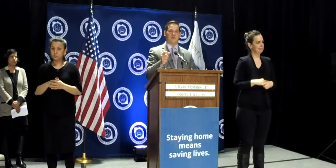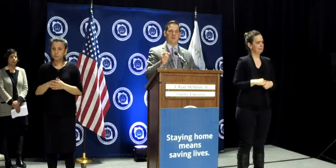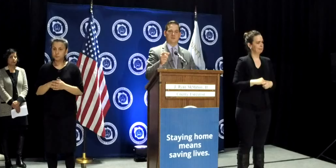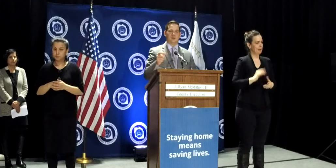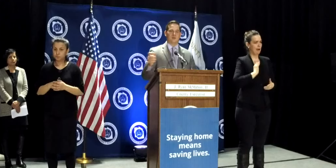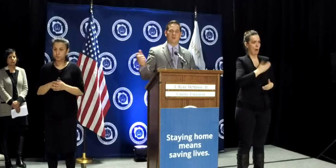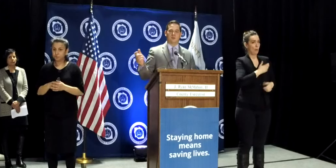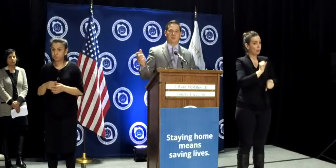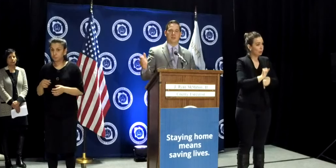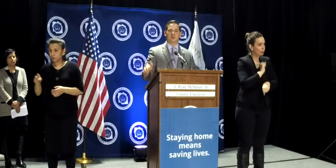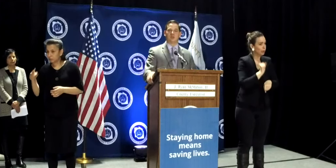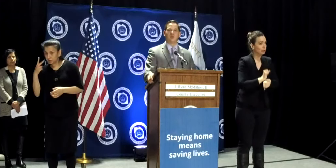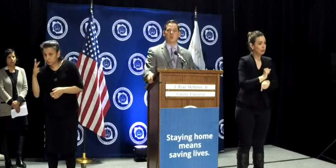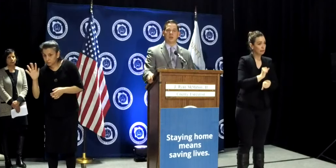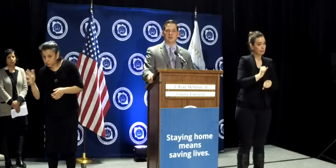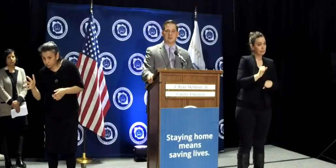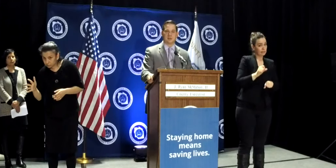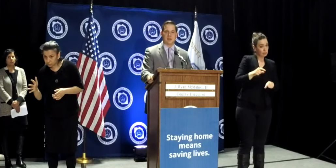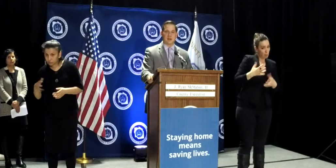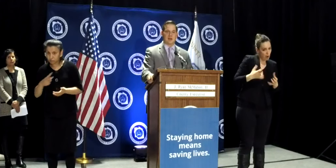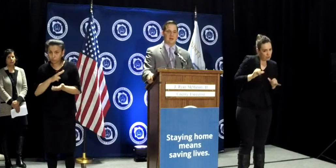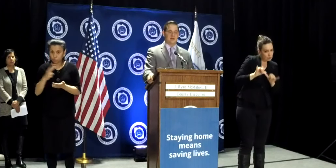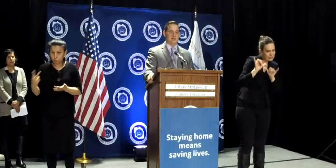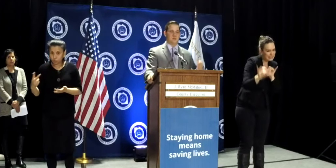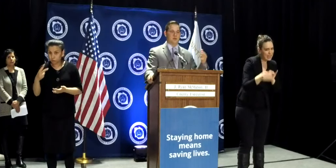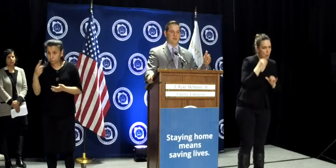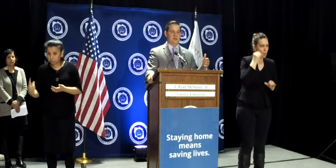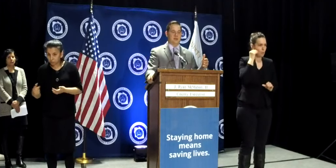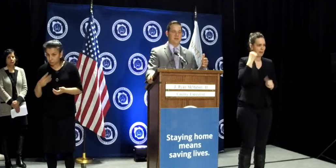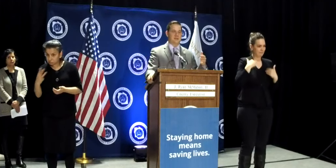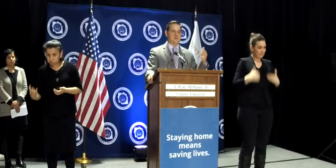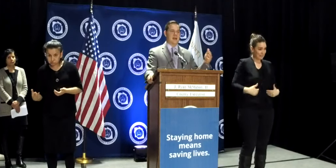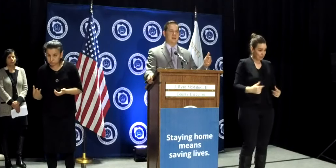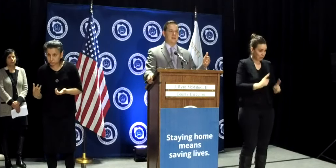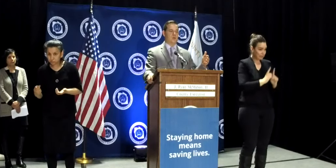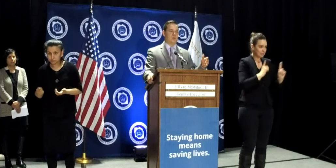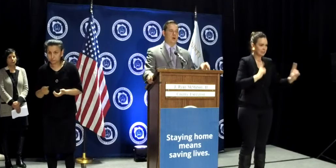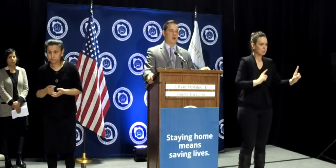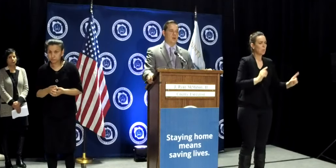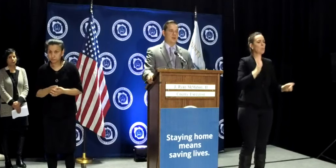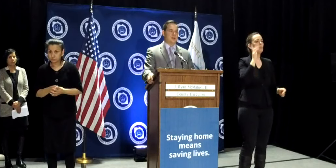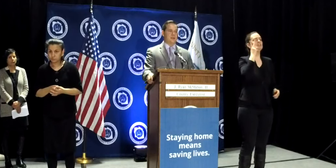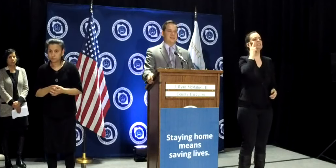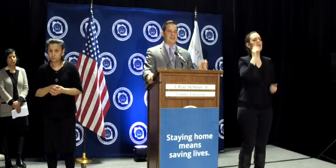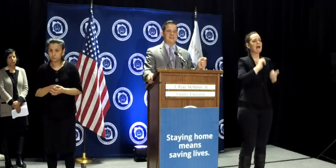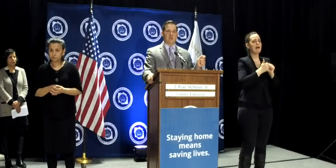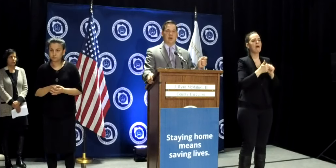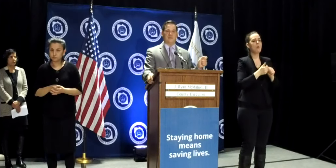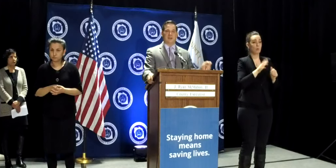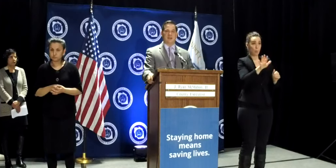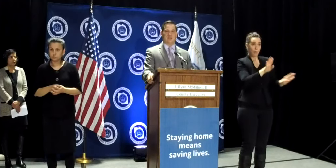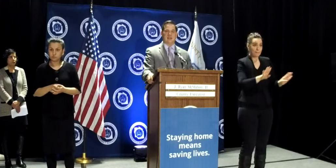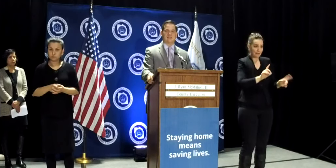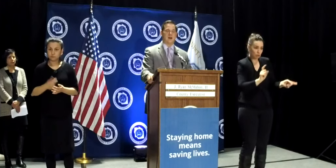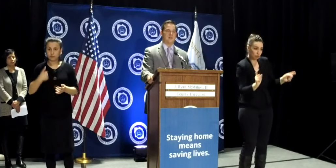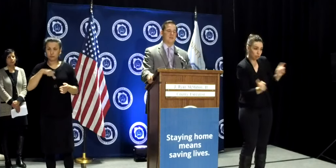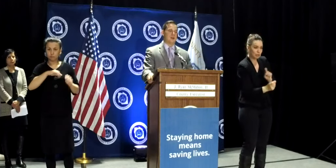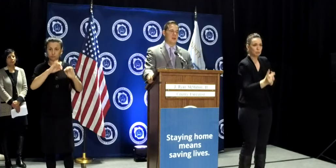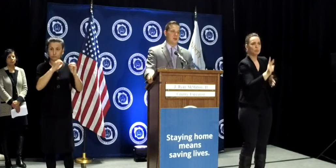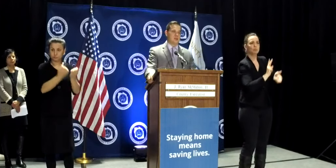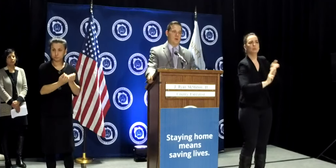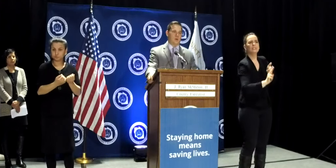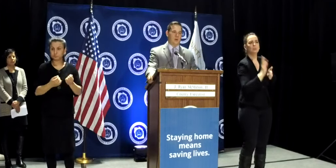and our efforts for potentially 2 weeks. And in a community and a society overall that likes instant gratification, that's